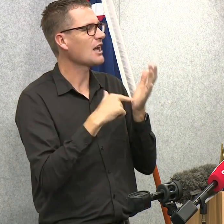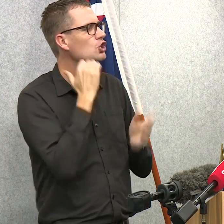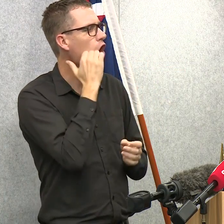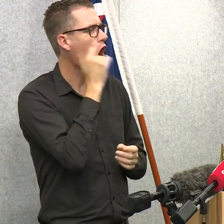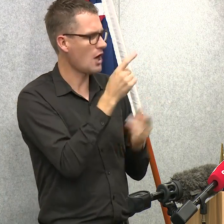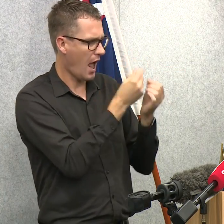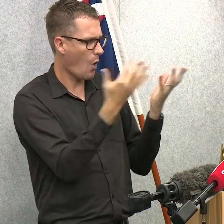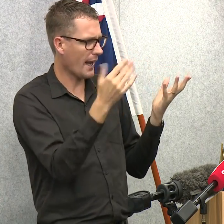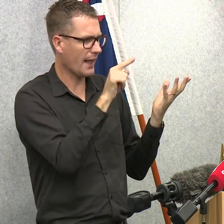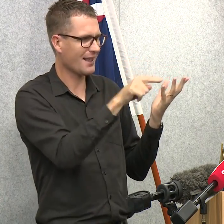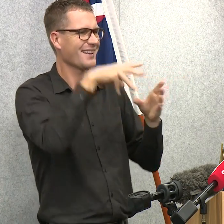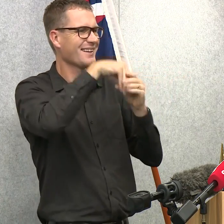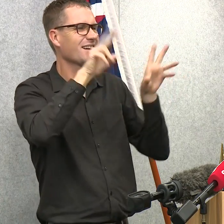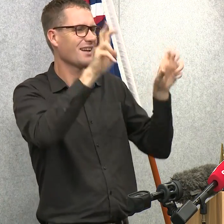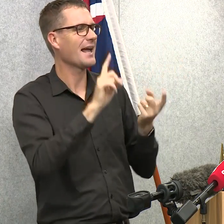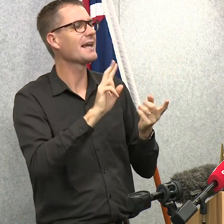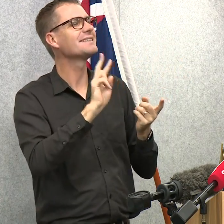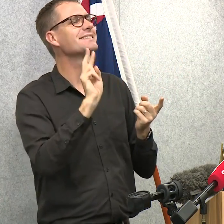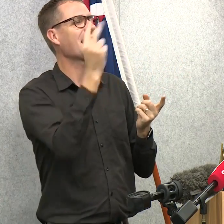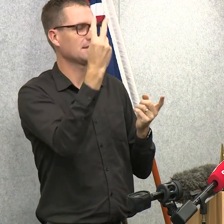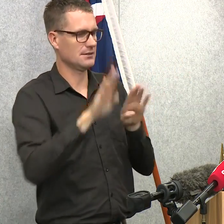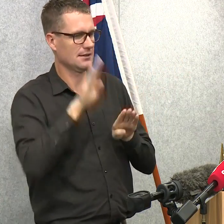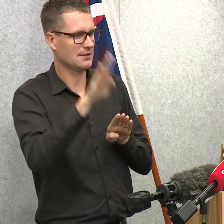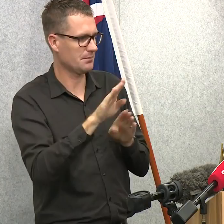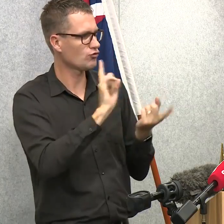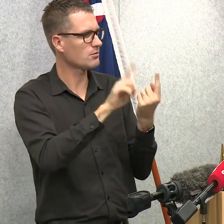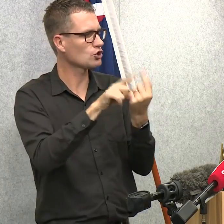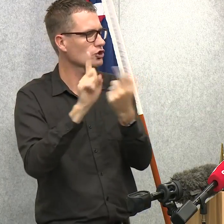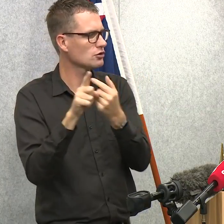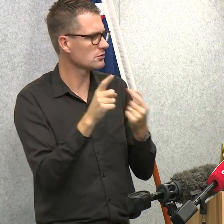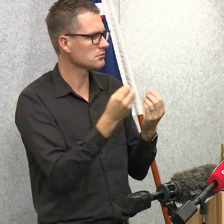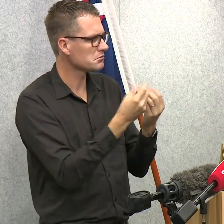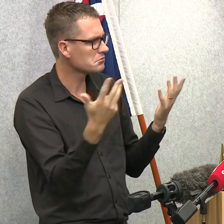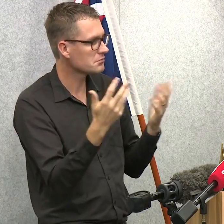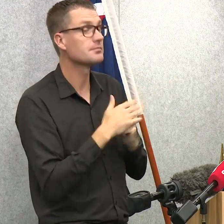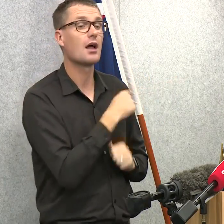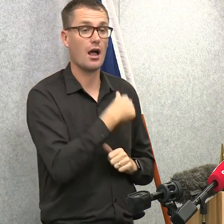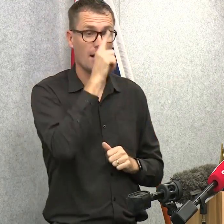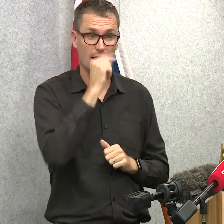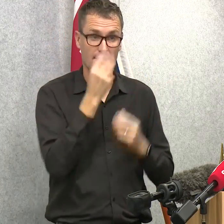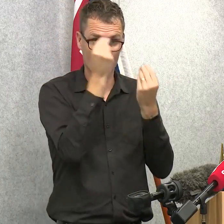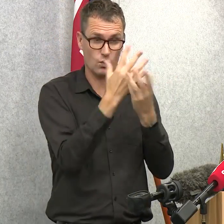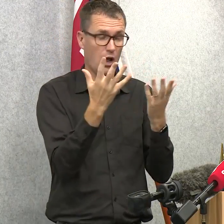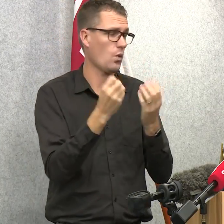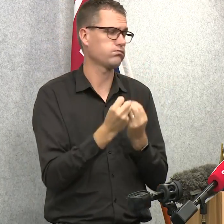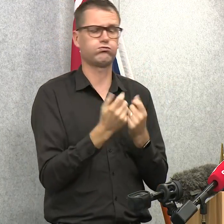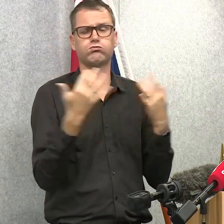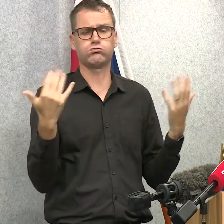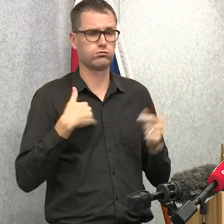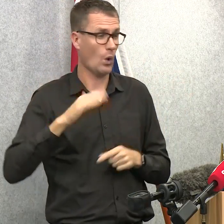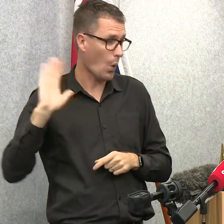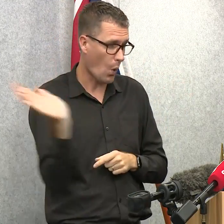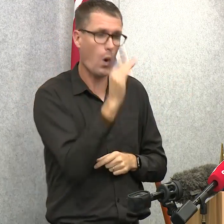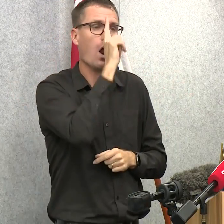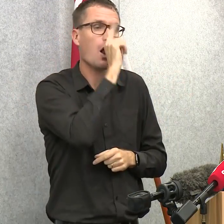many people were there? You know, where did they come from? Ambulances? I can confirm it was considerable. Every available resource was